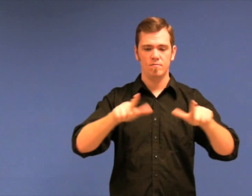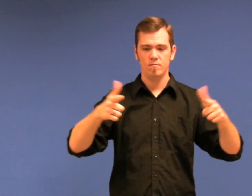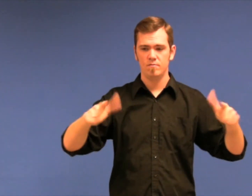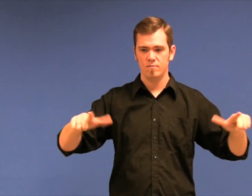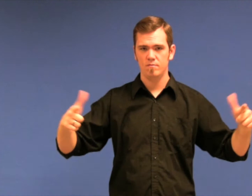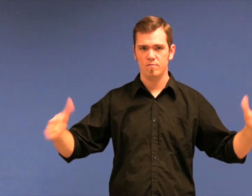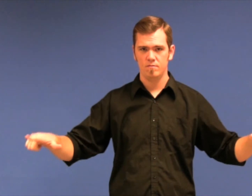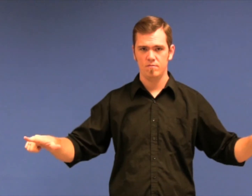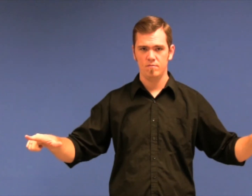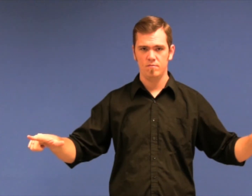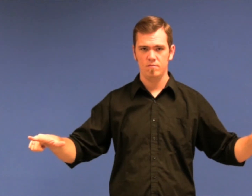Language.